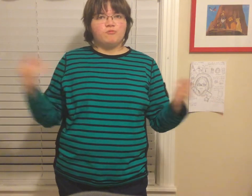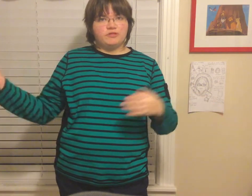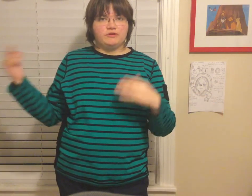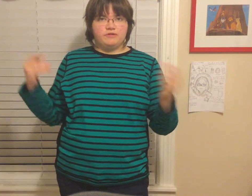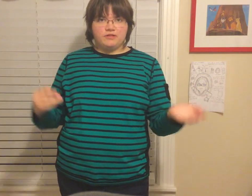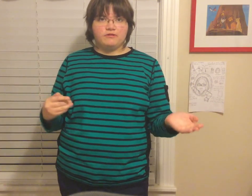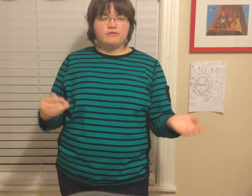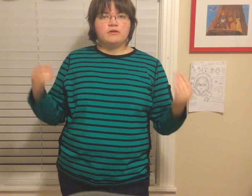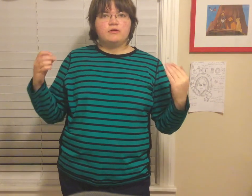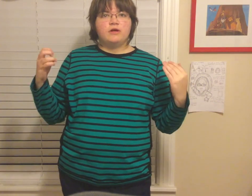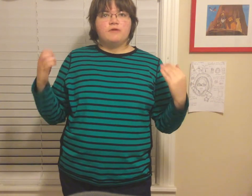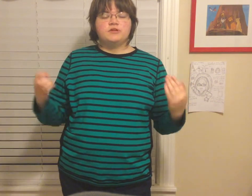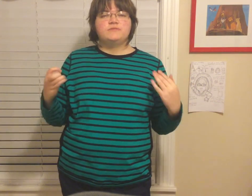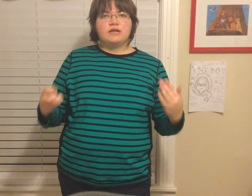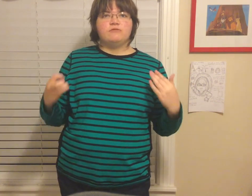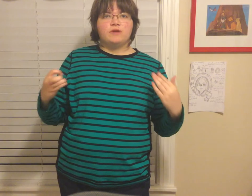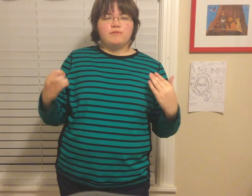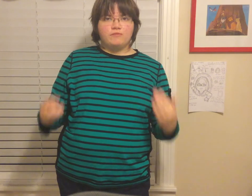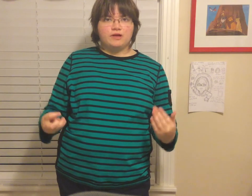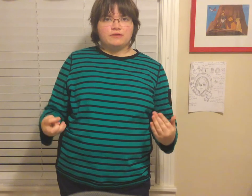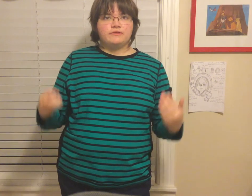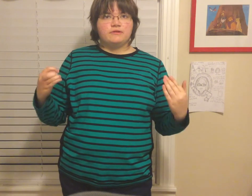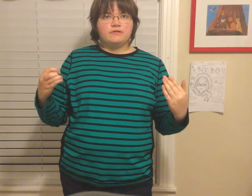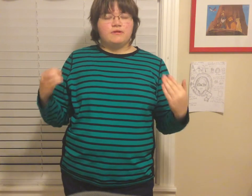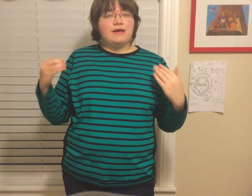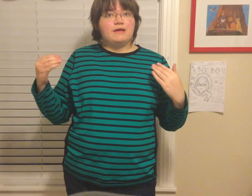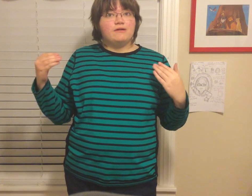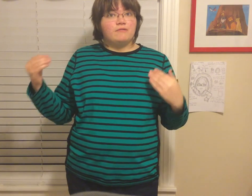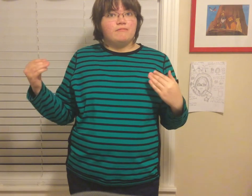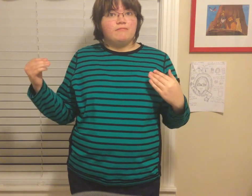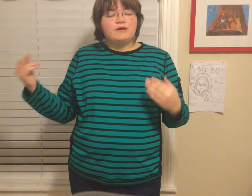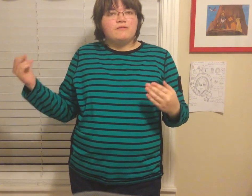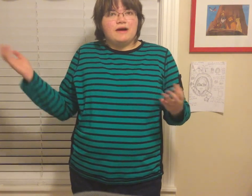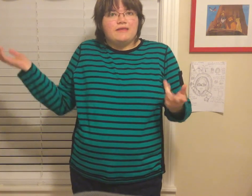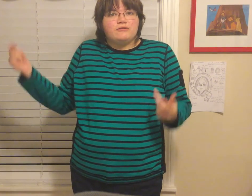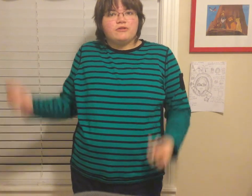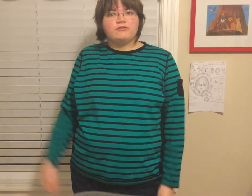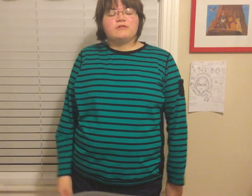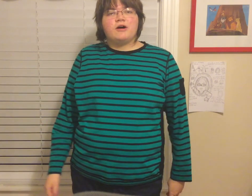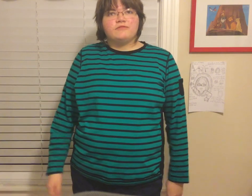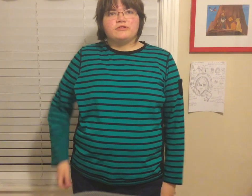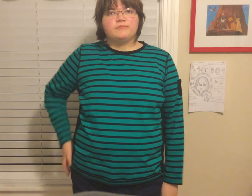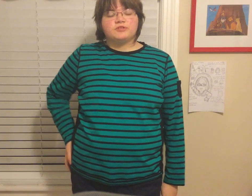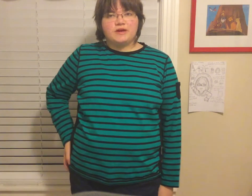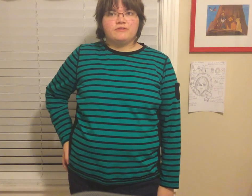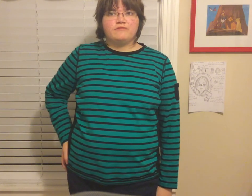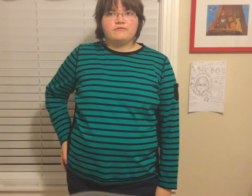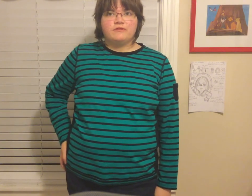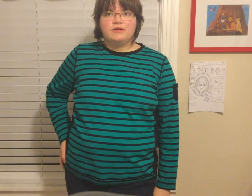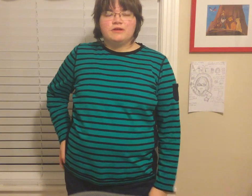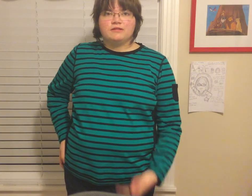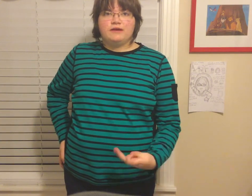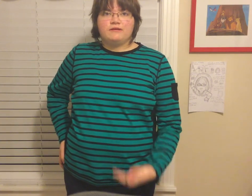we're one thing or the other. We should be allowed to do whatever we want. And, you know, I think it just also offers different perspectives. Like,